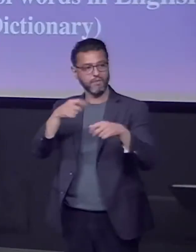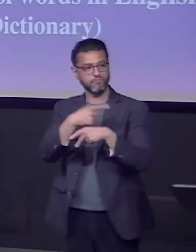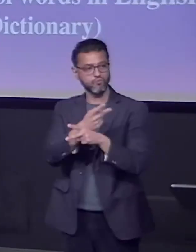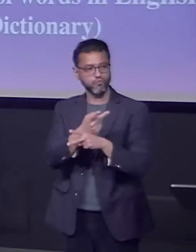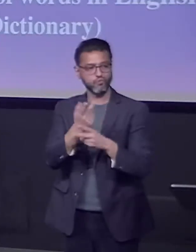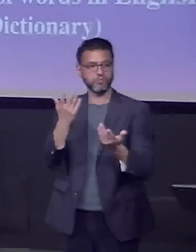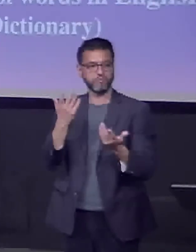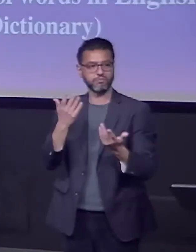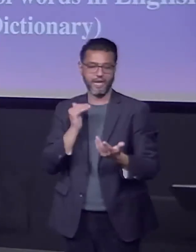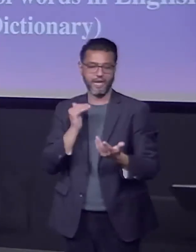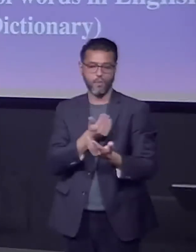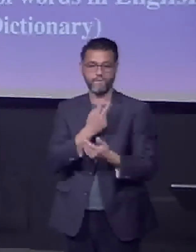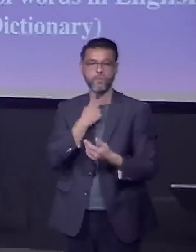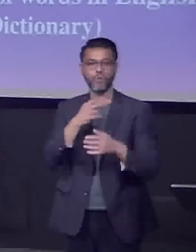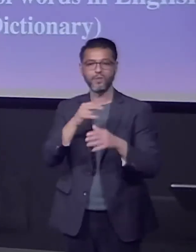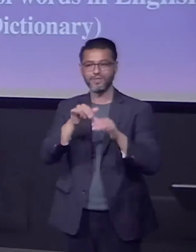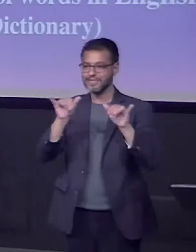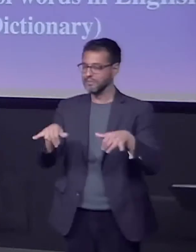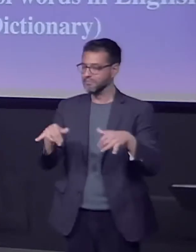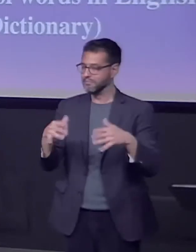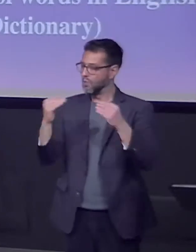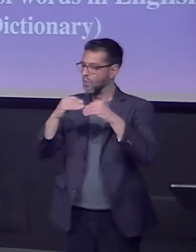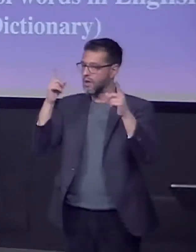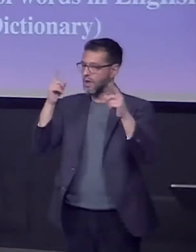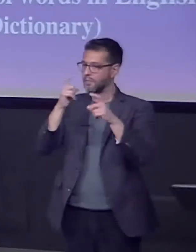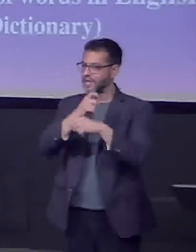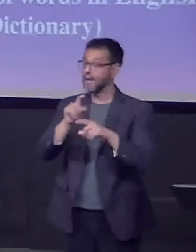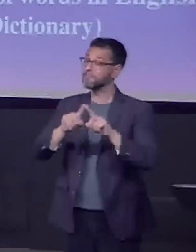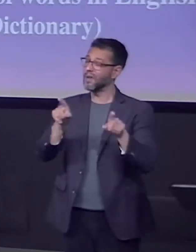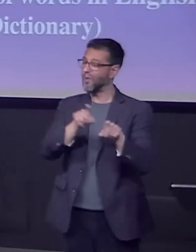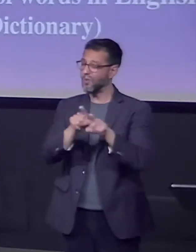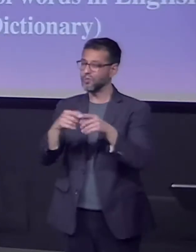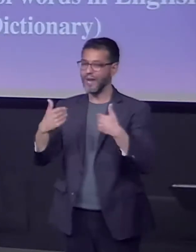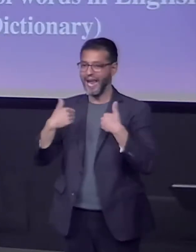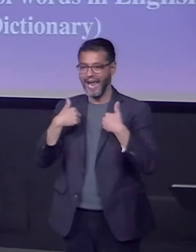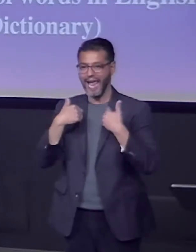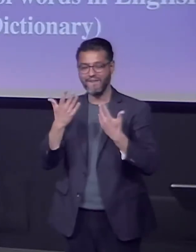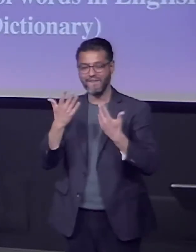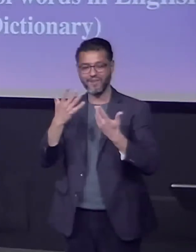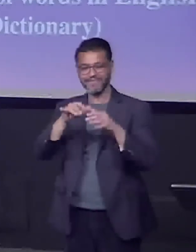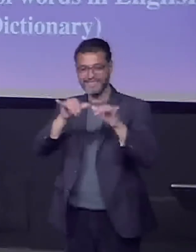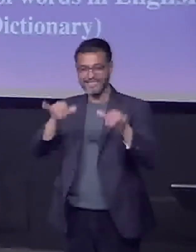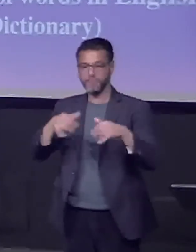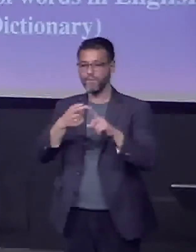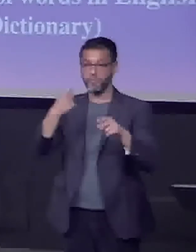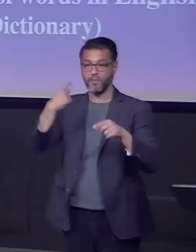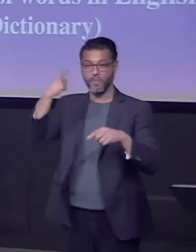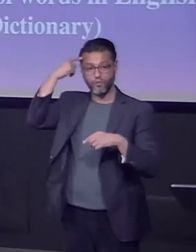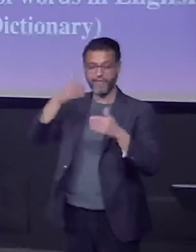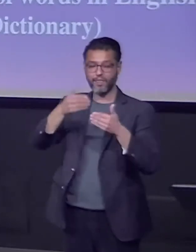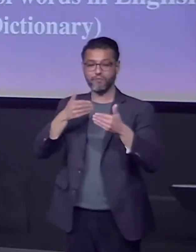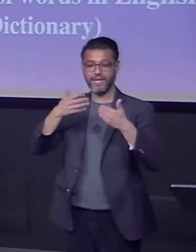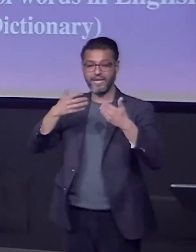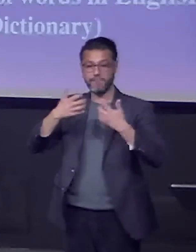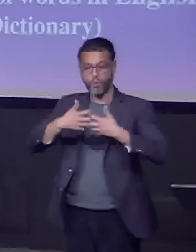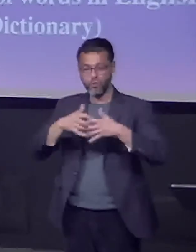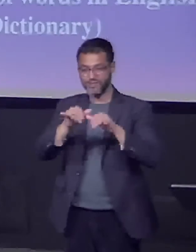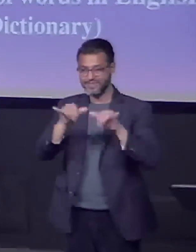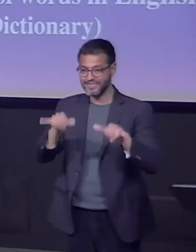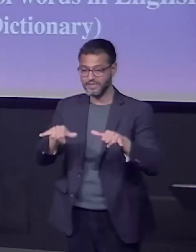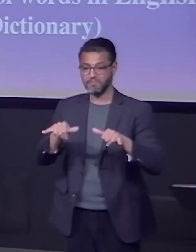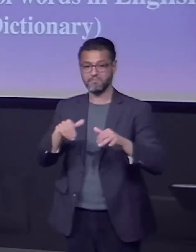complicated. And of course, it's the innovation also that comes down from the brain, from the premotor system and the motor system through the brainstem and so